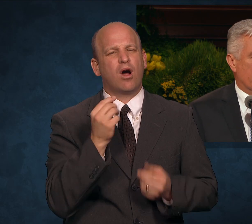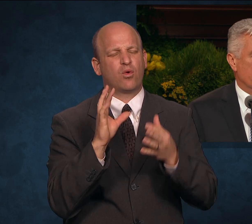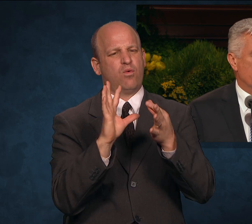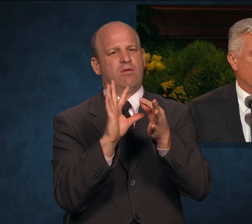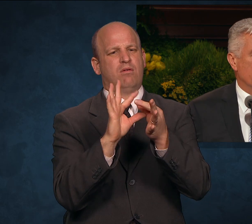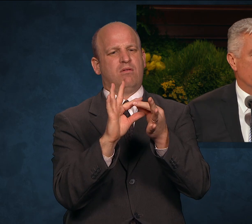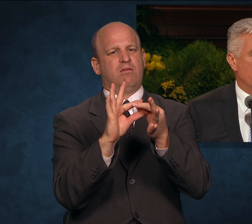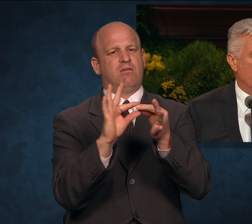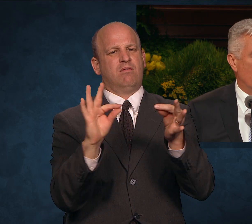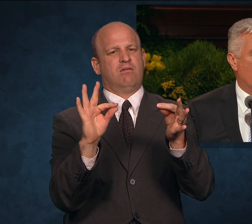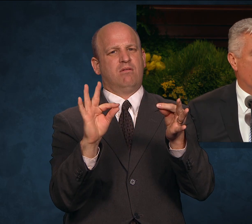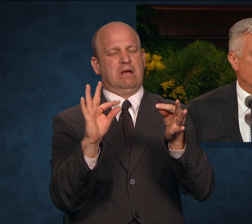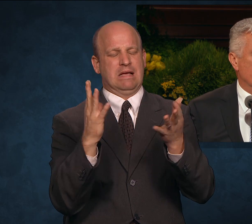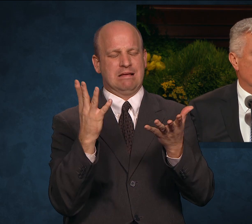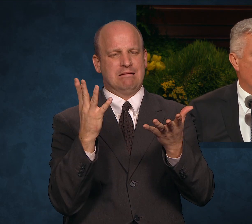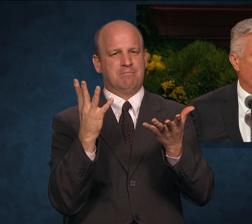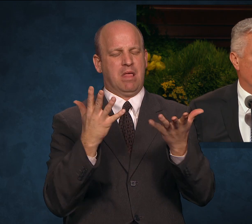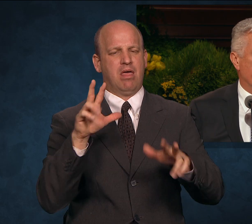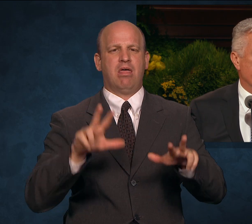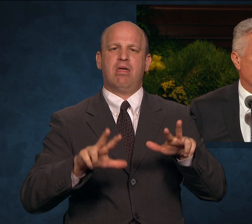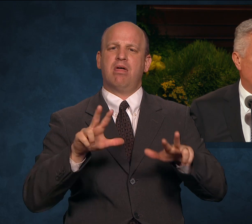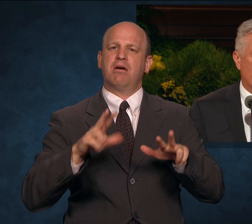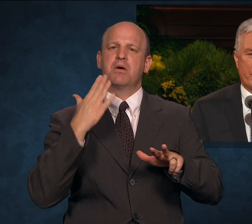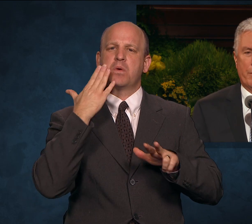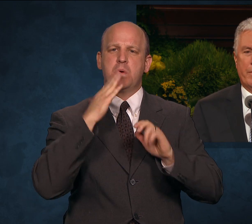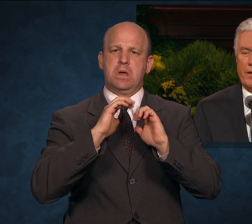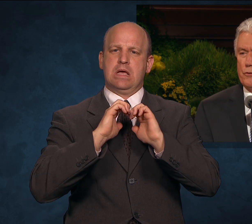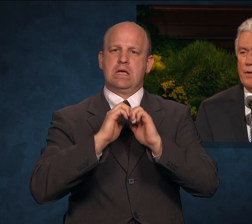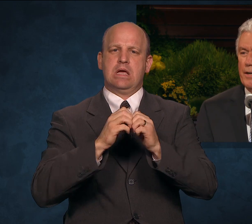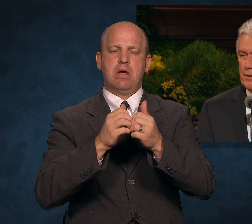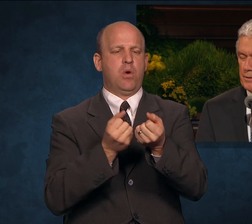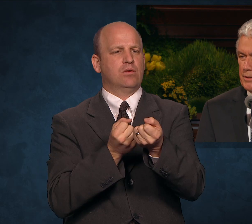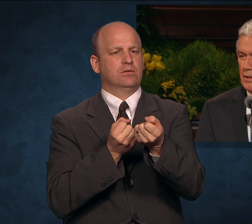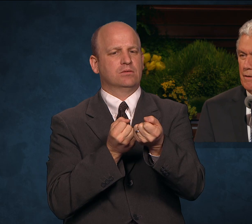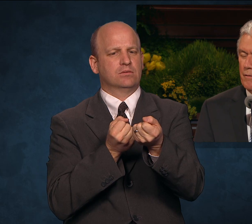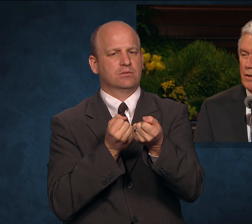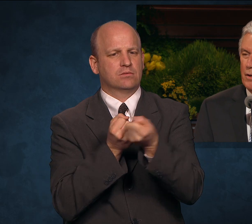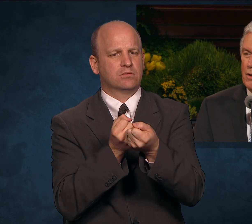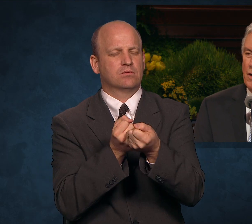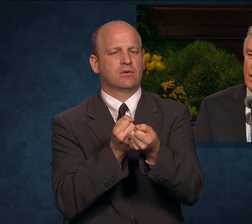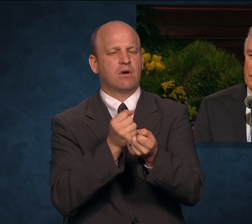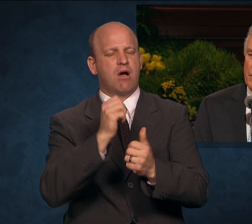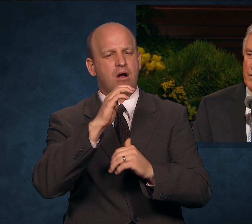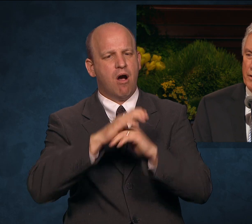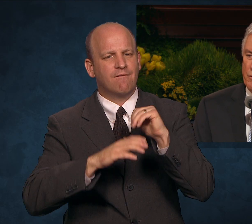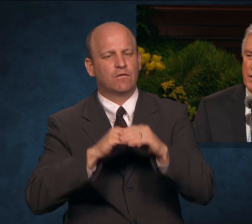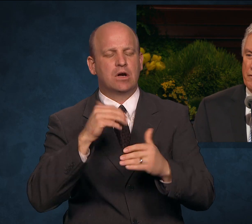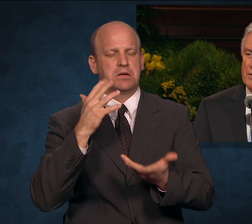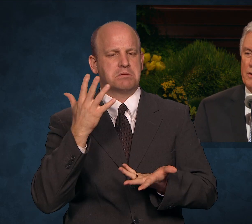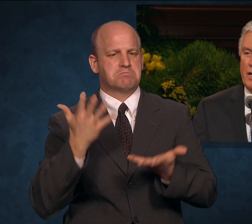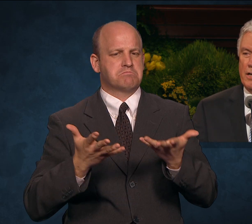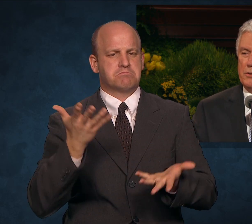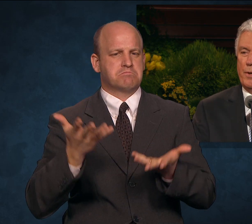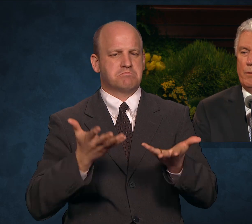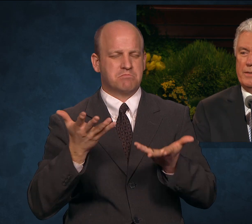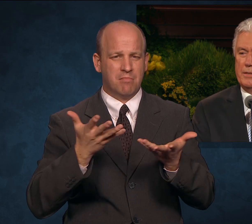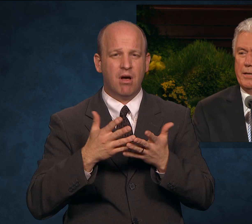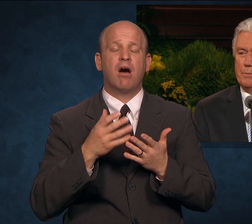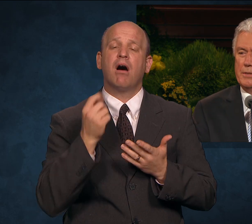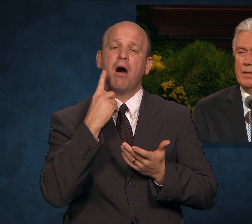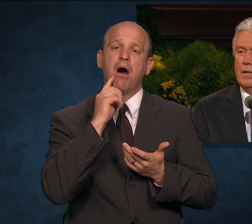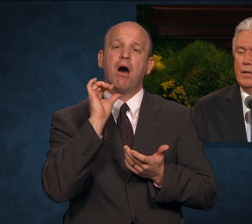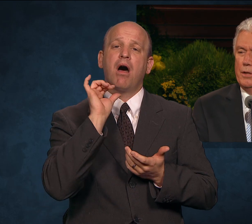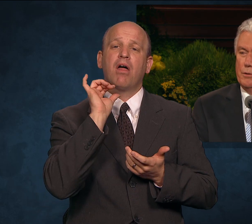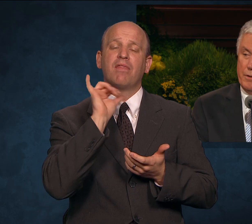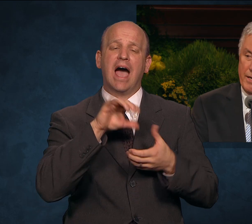have struggled to know how to comfort and support them in their trials often their grief is caused by what